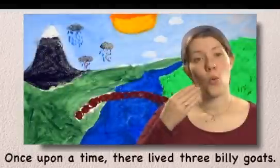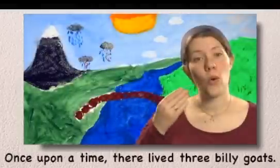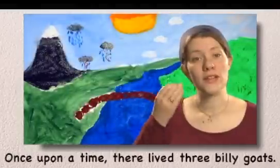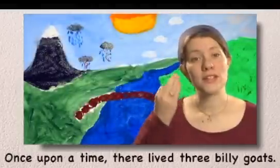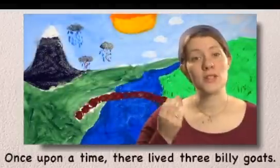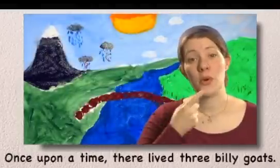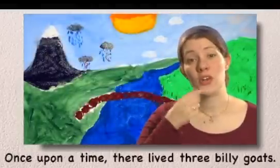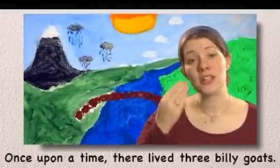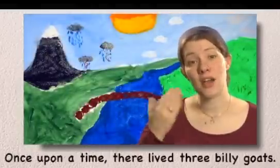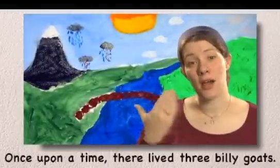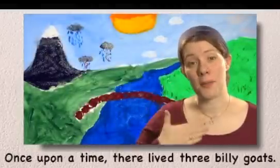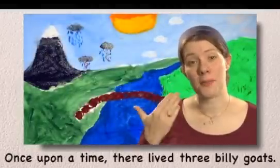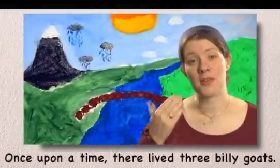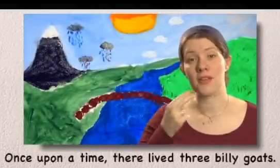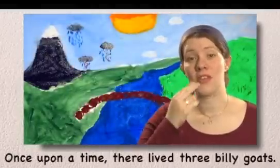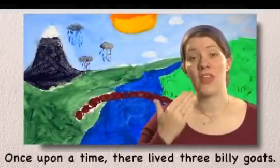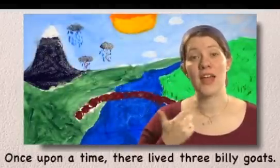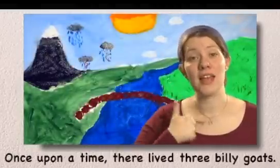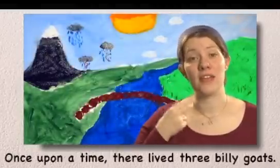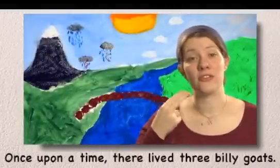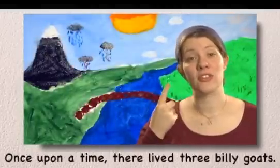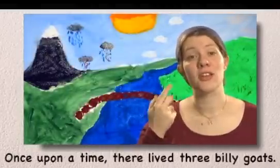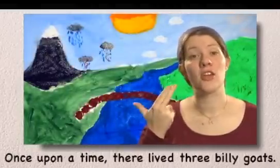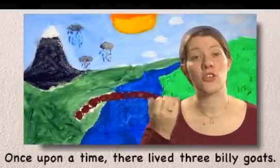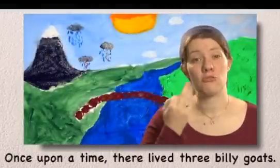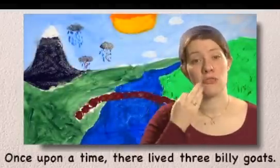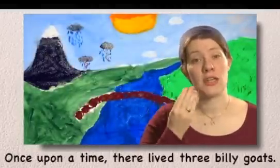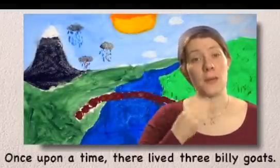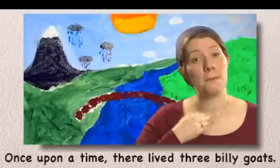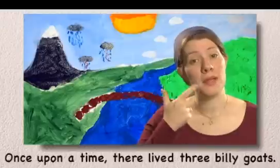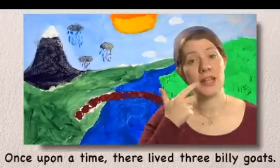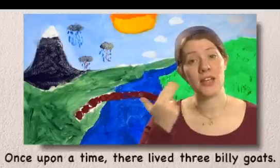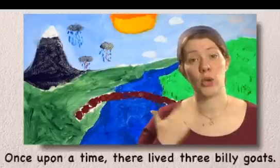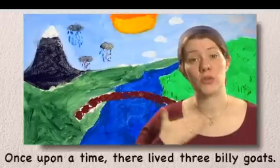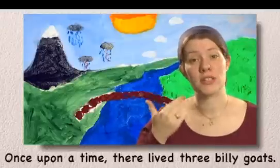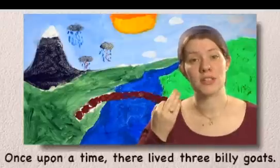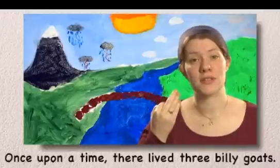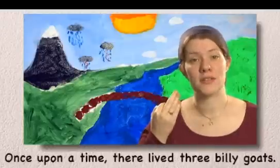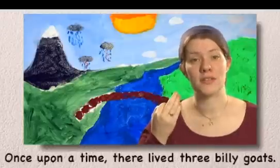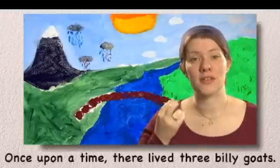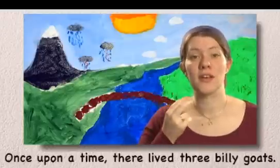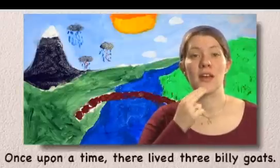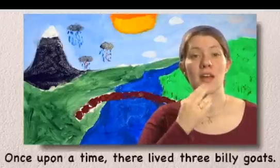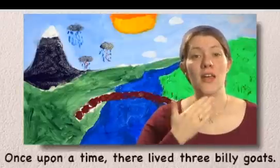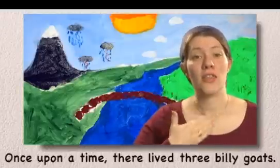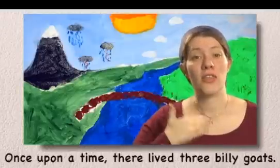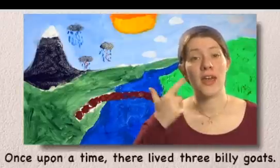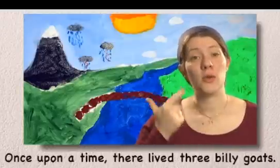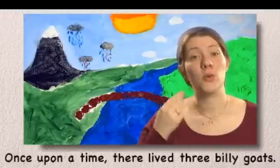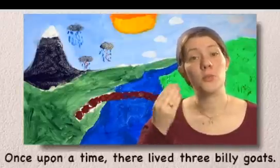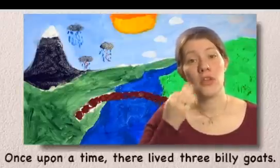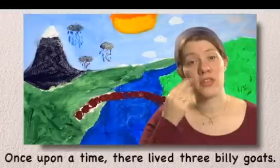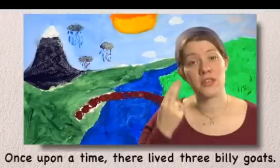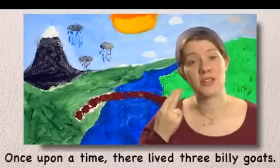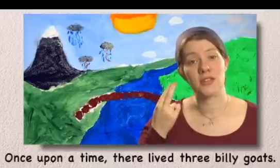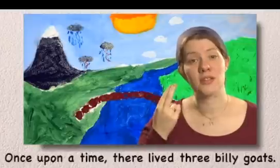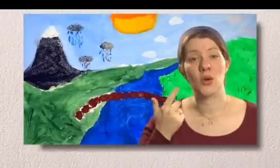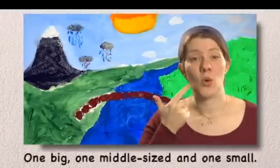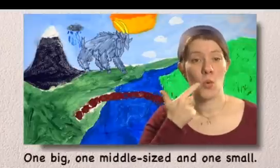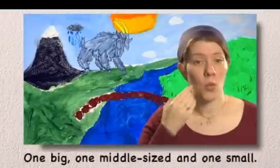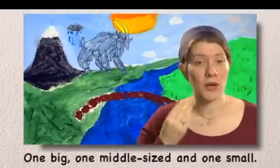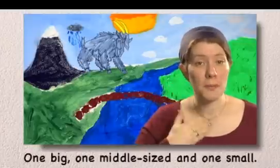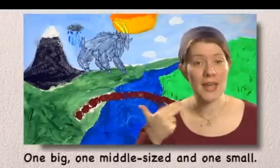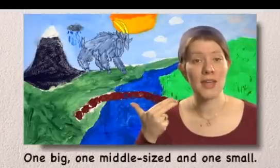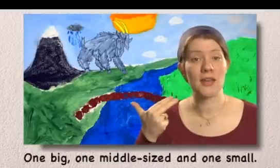Once upon a time there lived three Billy Goats. They were brothers,